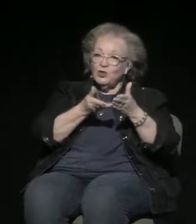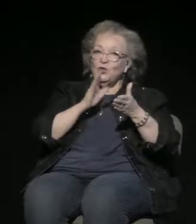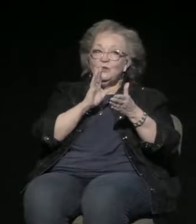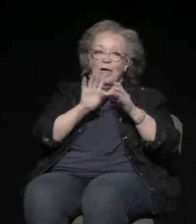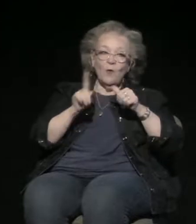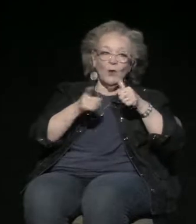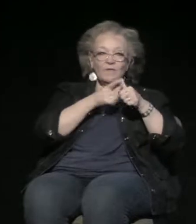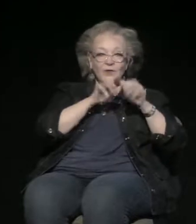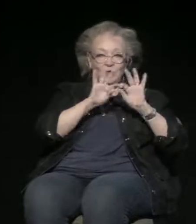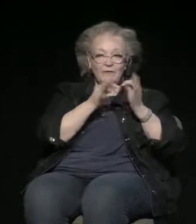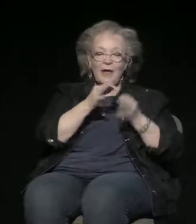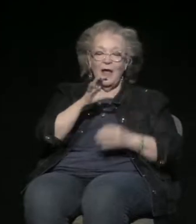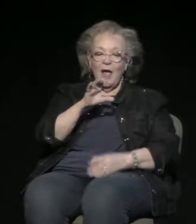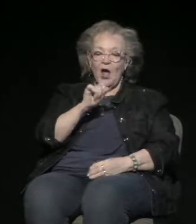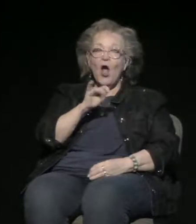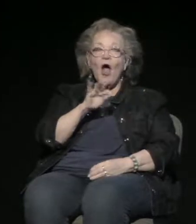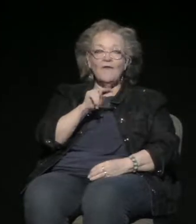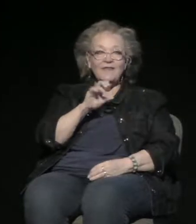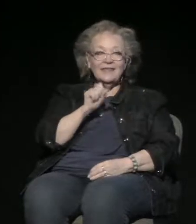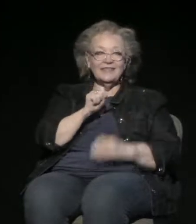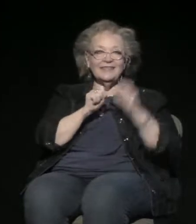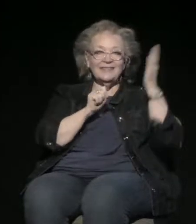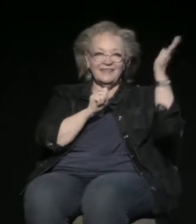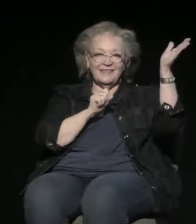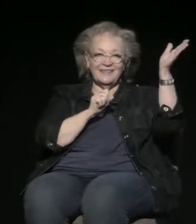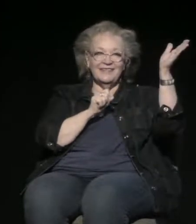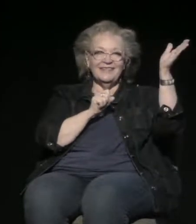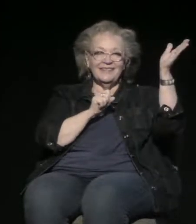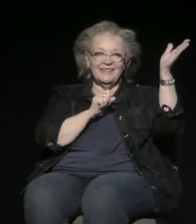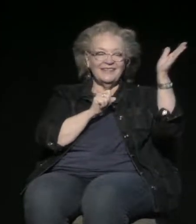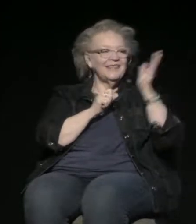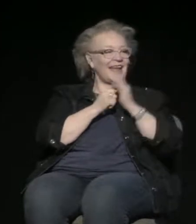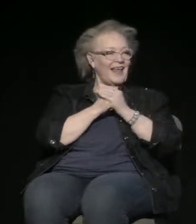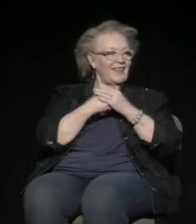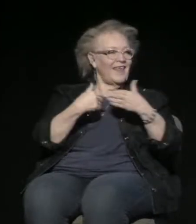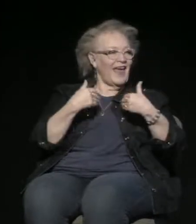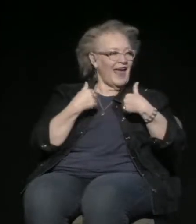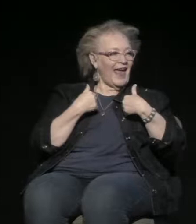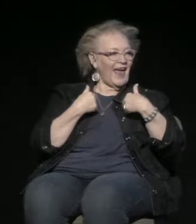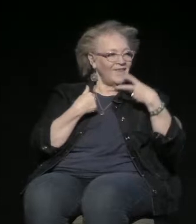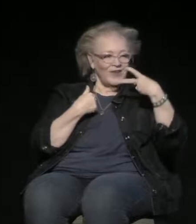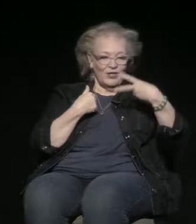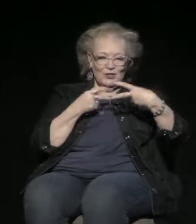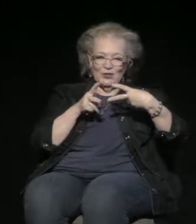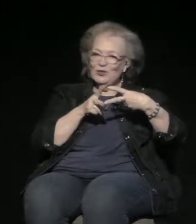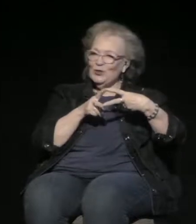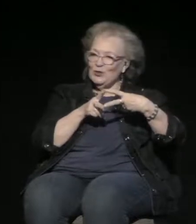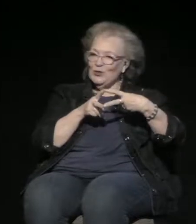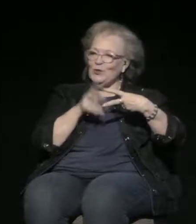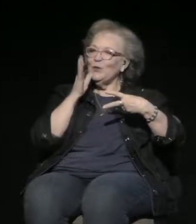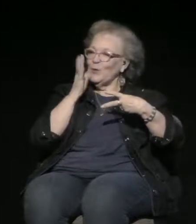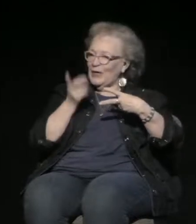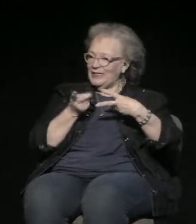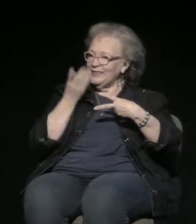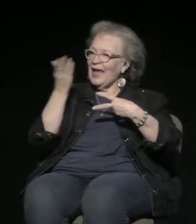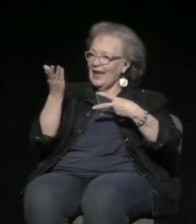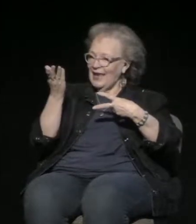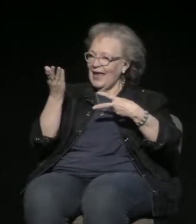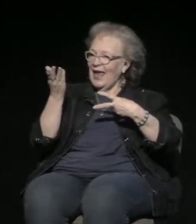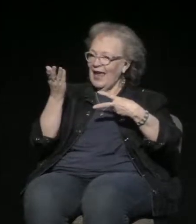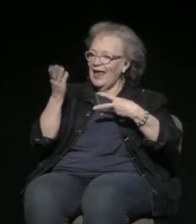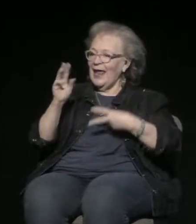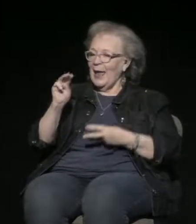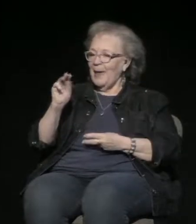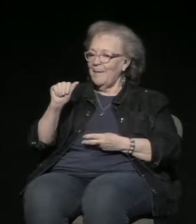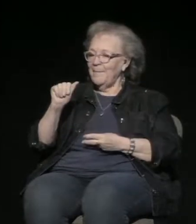first family, the Coffins If you guys wanna come on up They have two kiddos that we're gonna dedicate But let me start